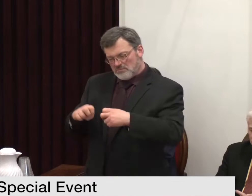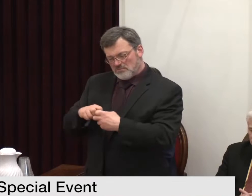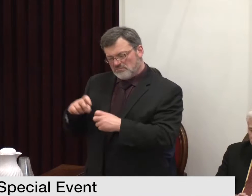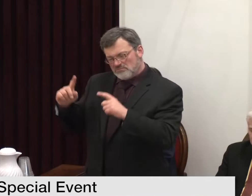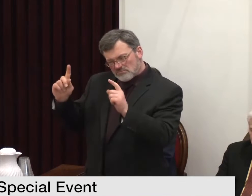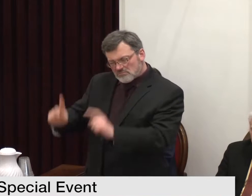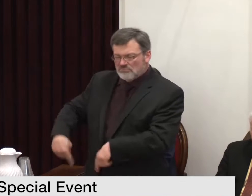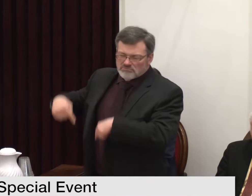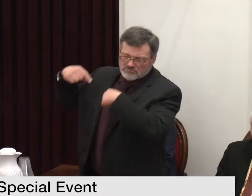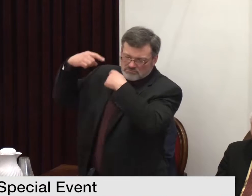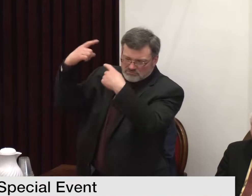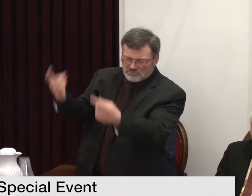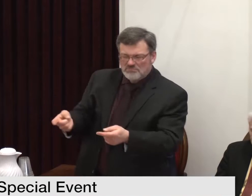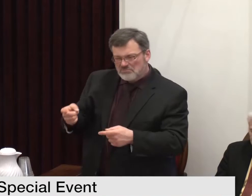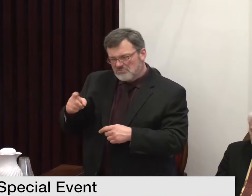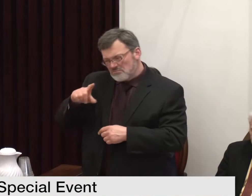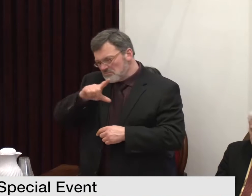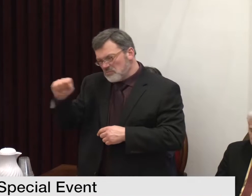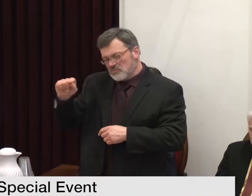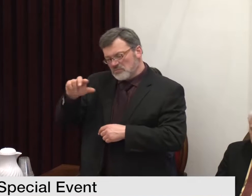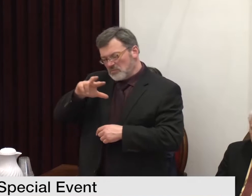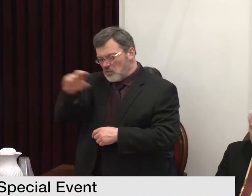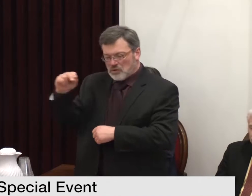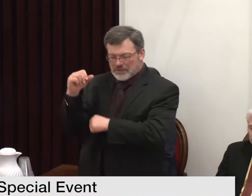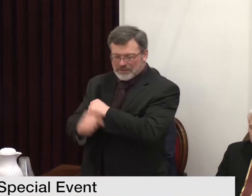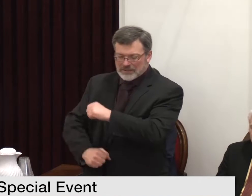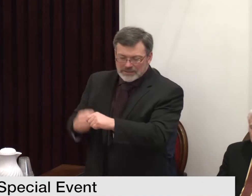making it harder to find money to catch up.